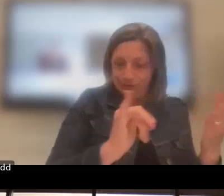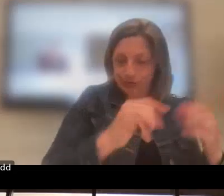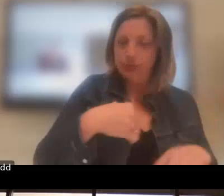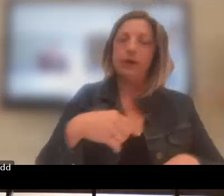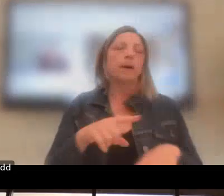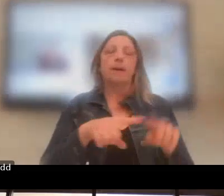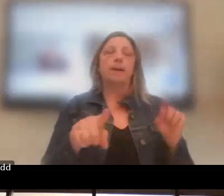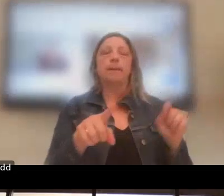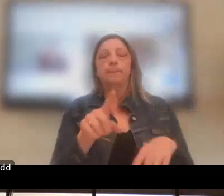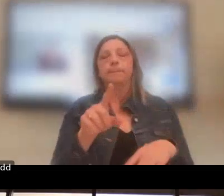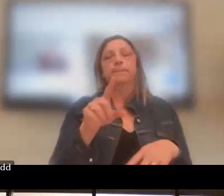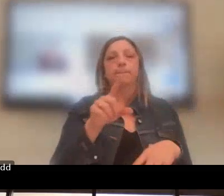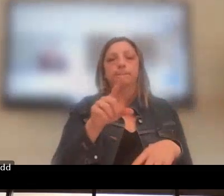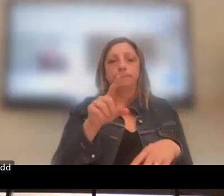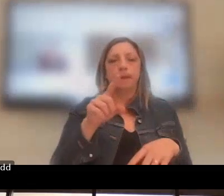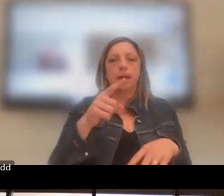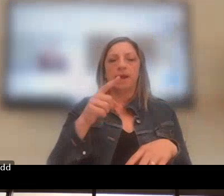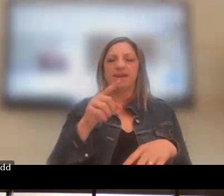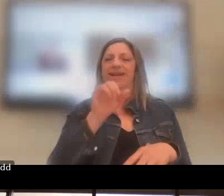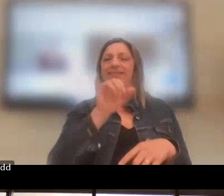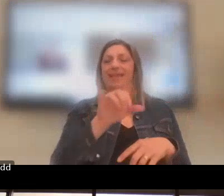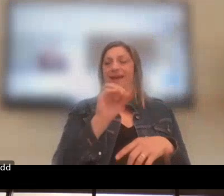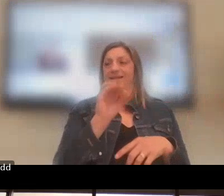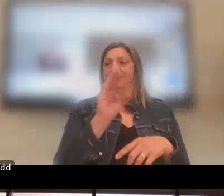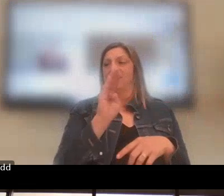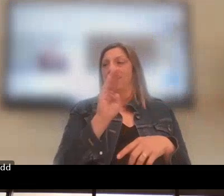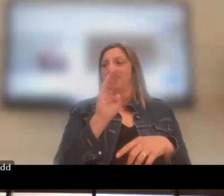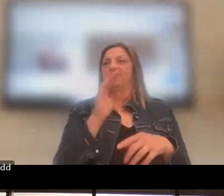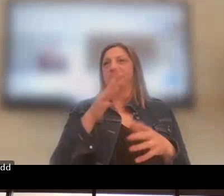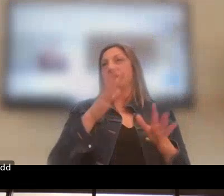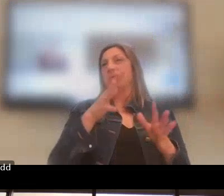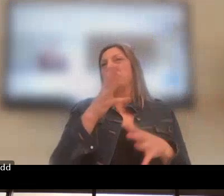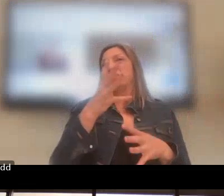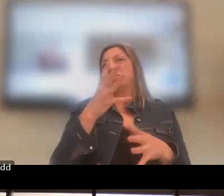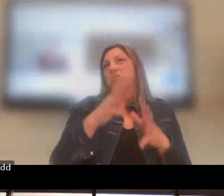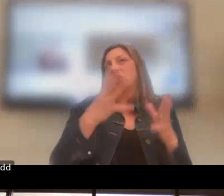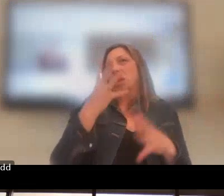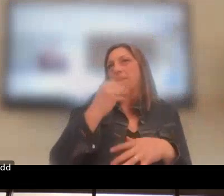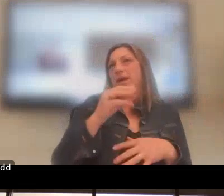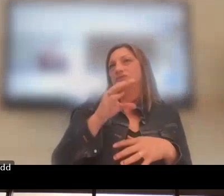Dr. Todd thing, I have heard about the infamous list as well.